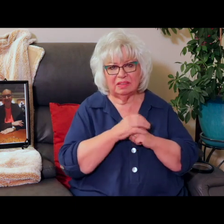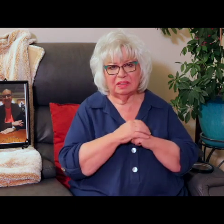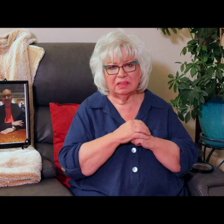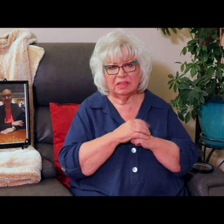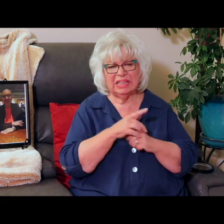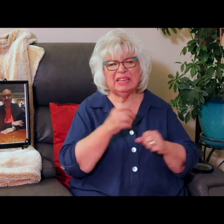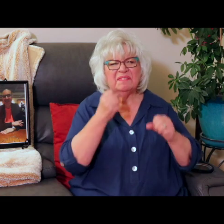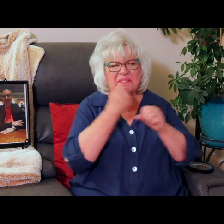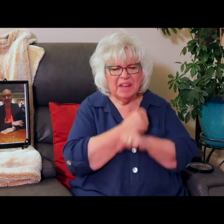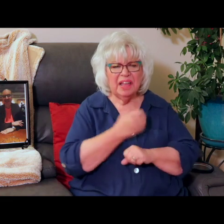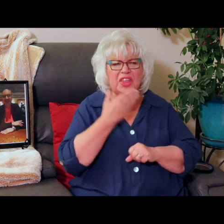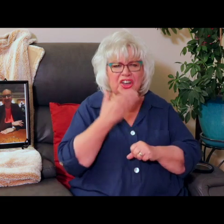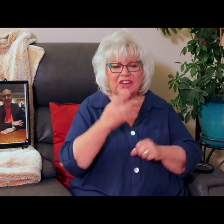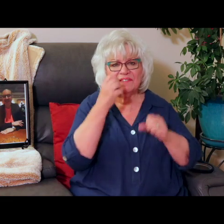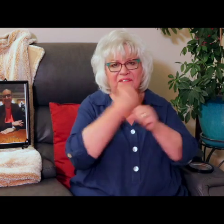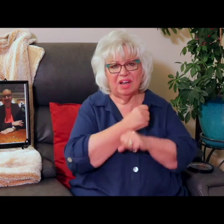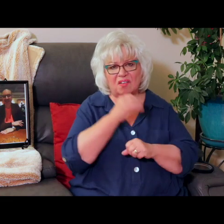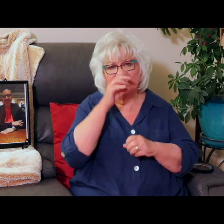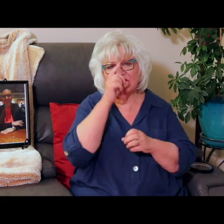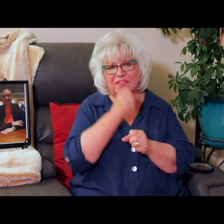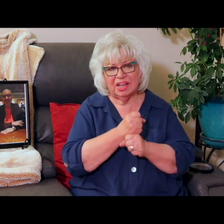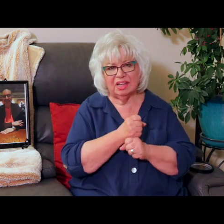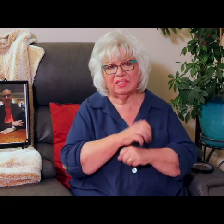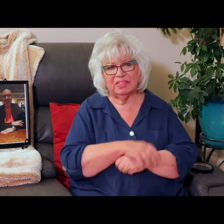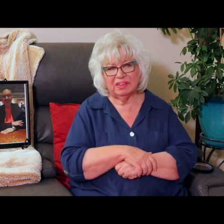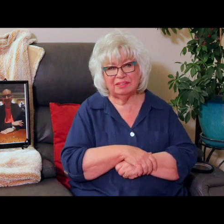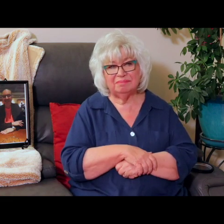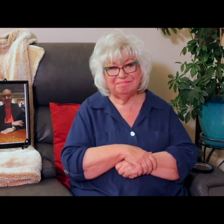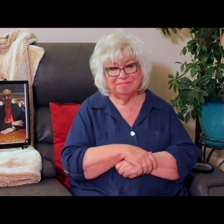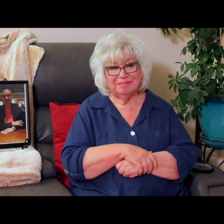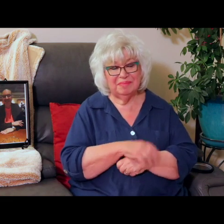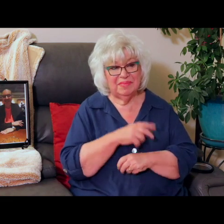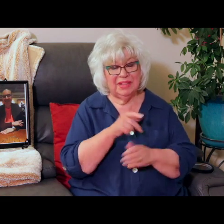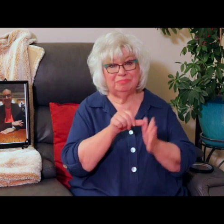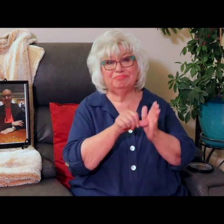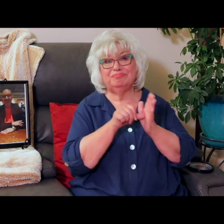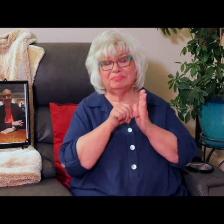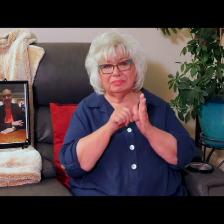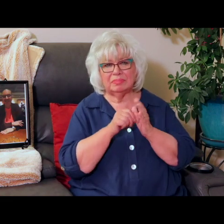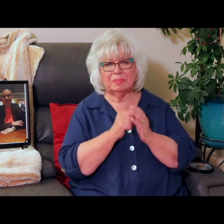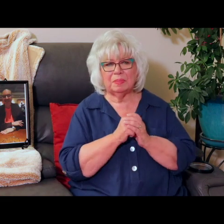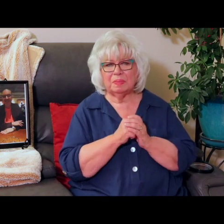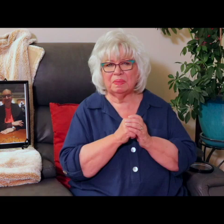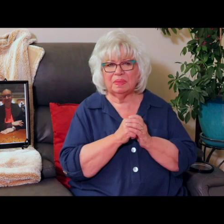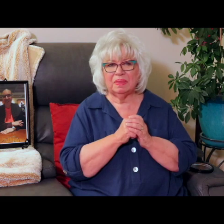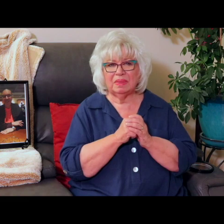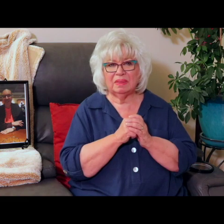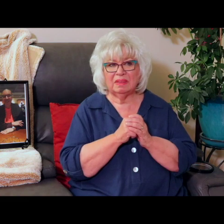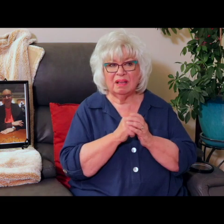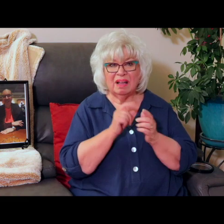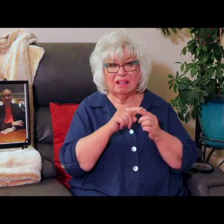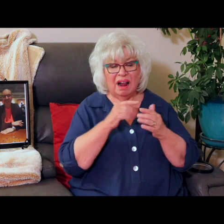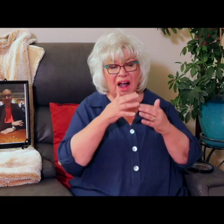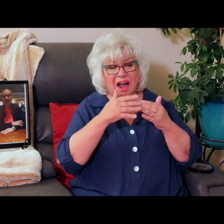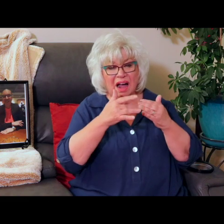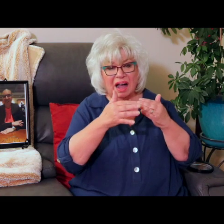They were amazed, and the reason being is that he had strong faith. He fought with faith.